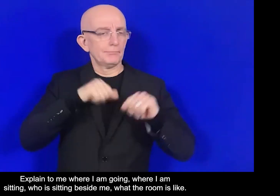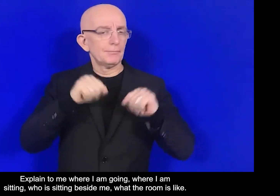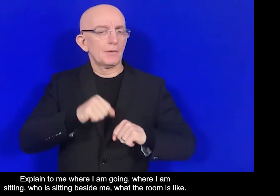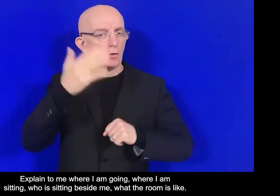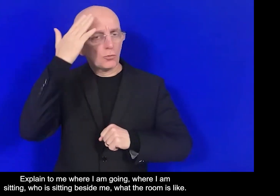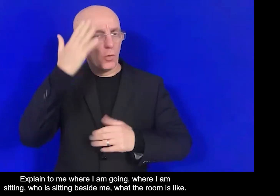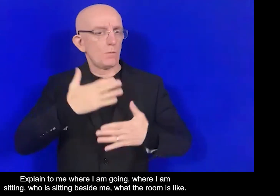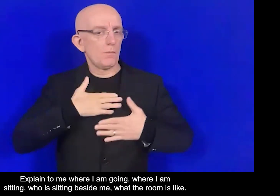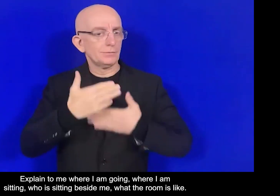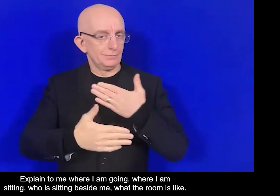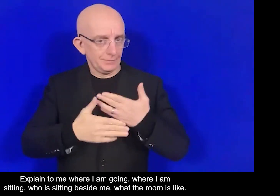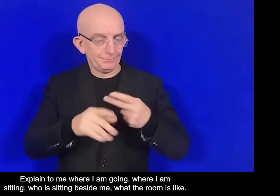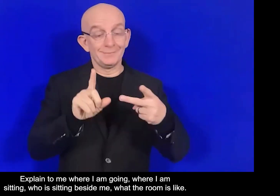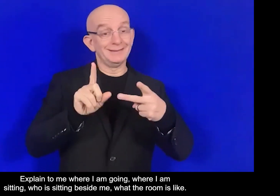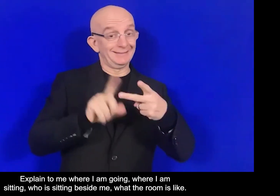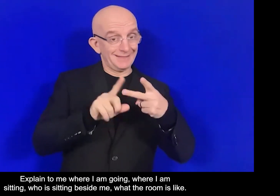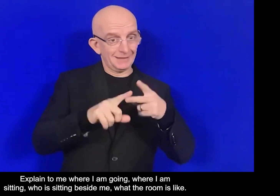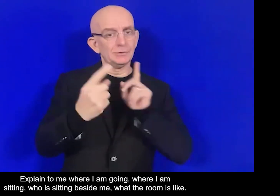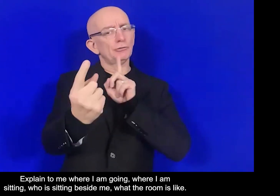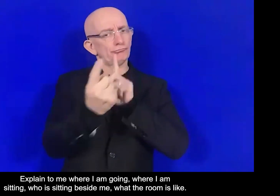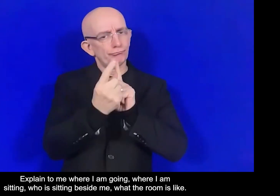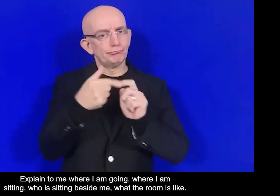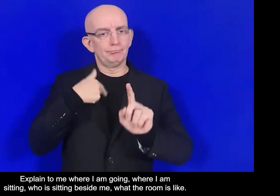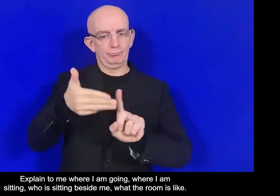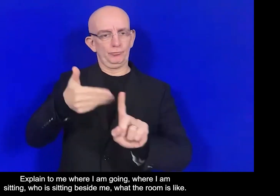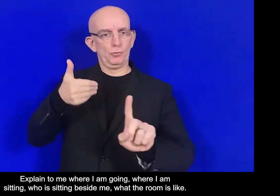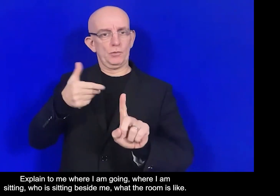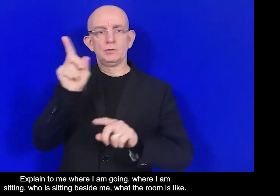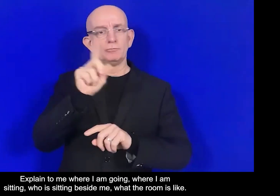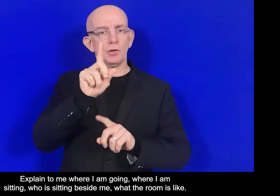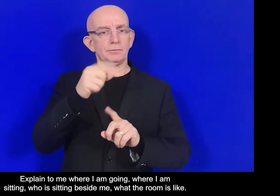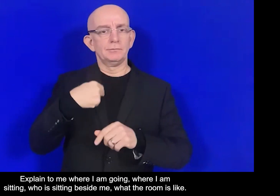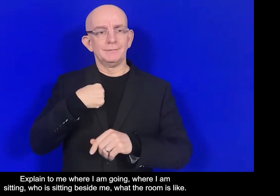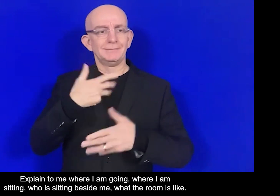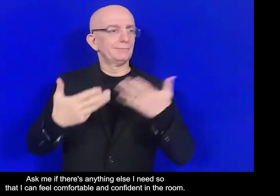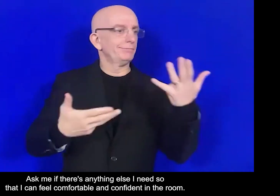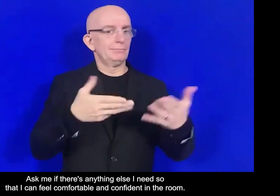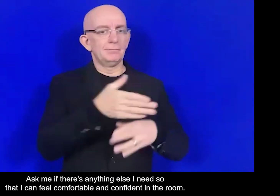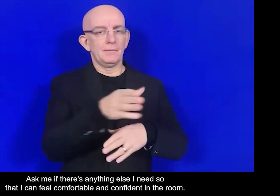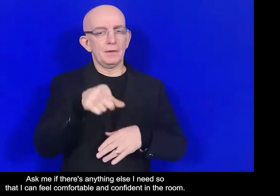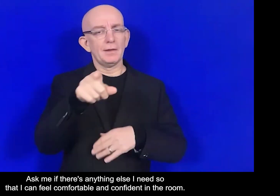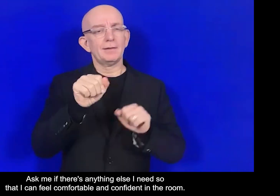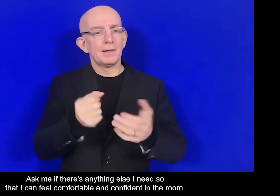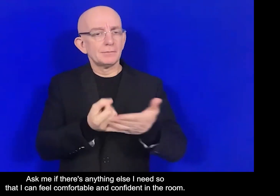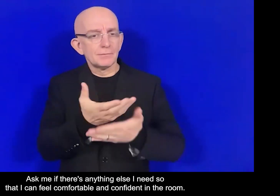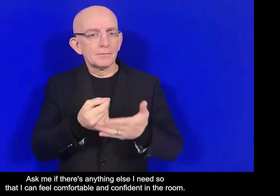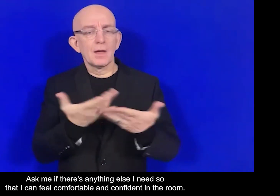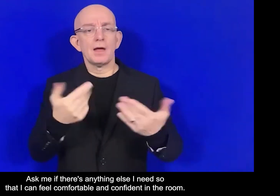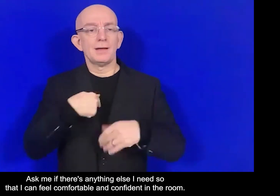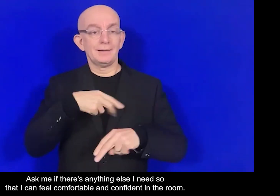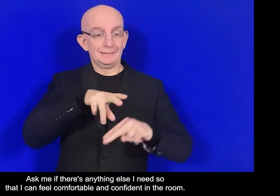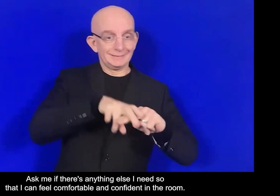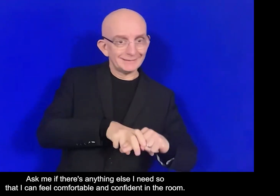going, where I'm sitting, who's sitting beside me, what the room is like. Ask me if there's anything else